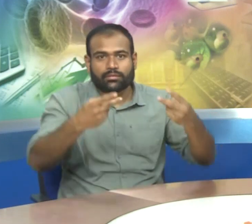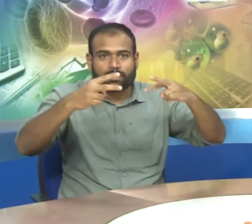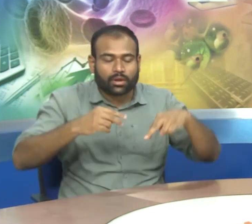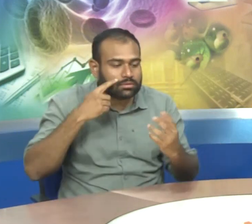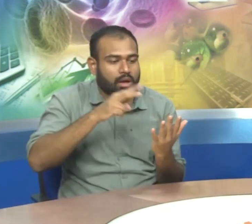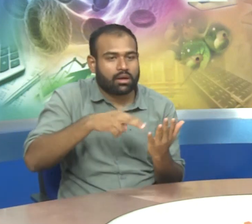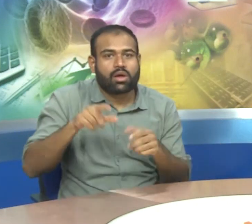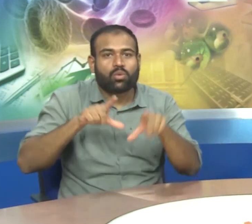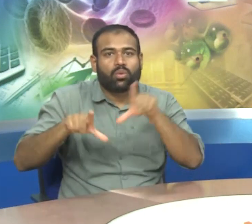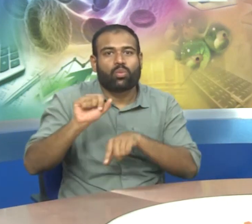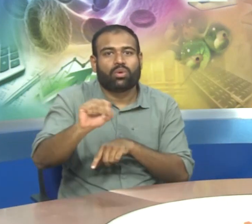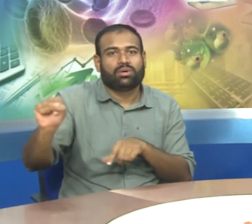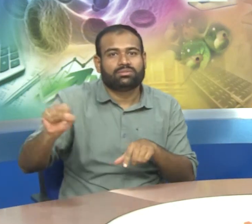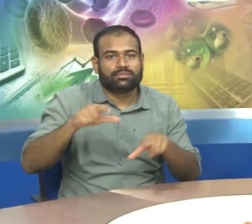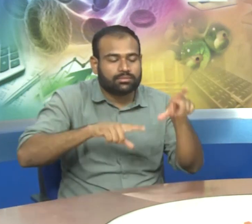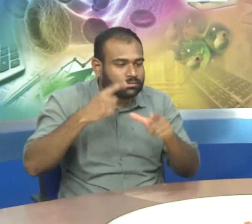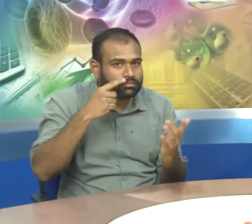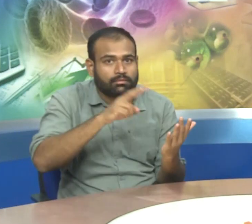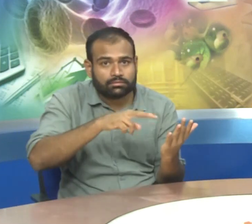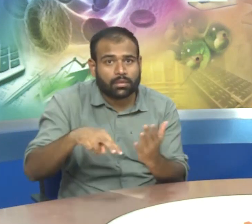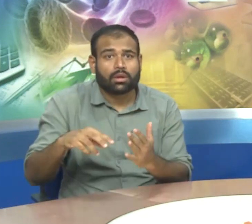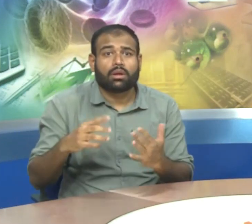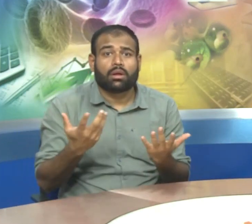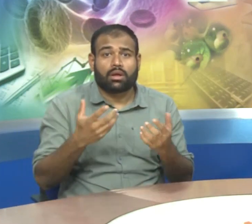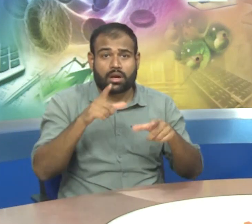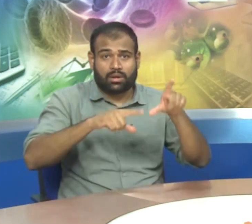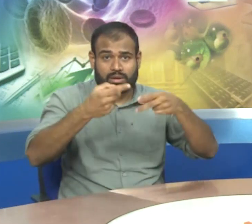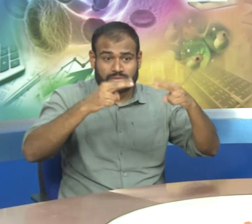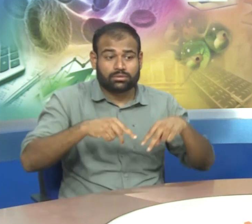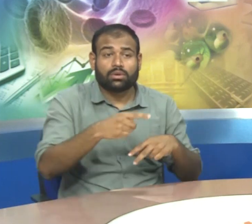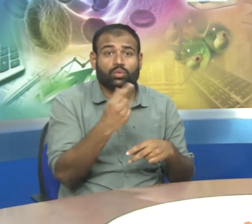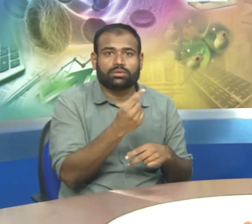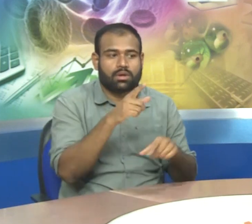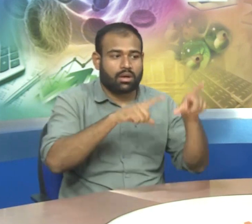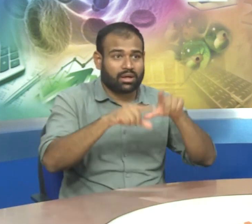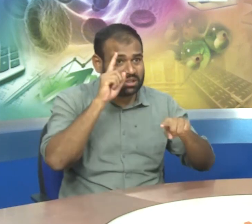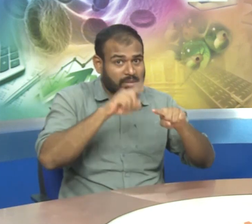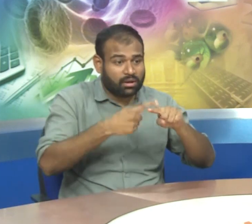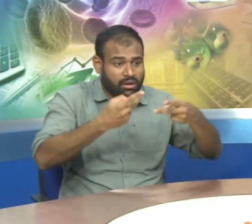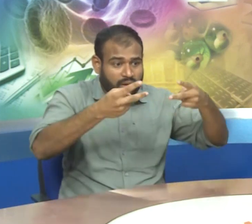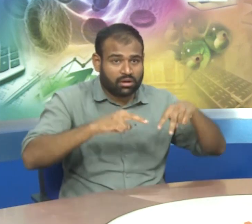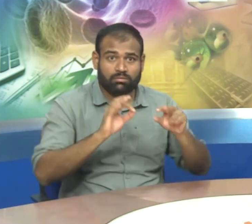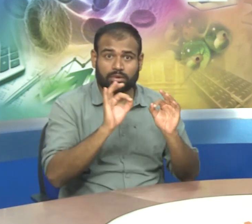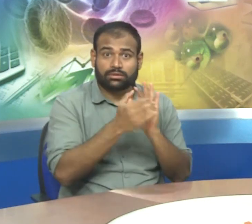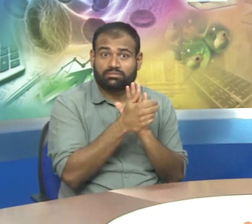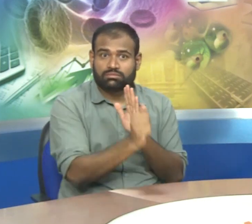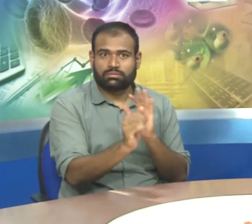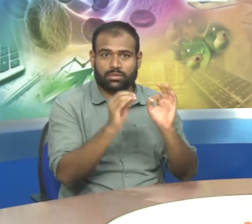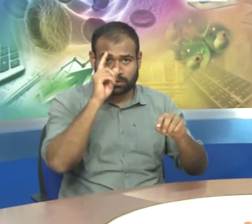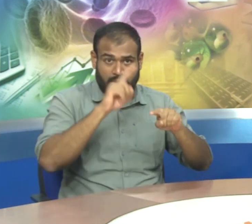Translation service is a specialized library and information services for the user's service requiring a